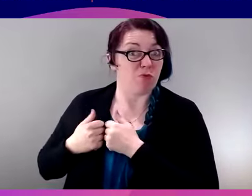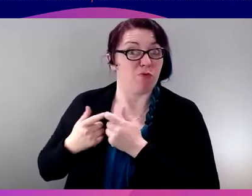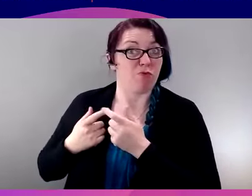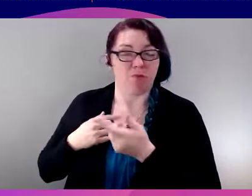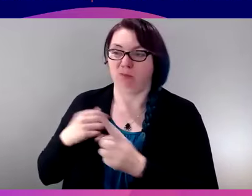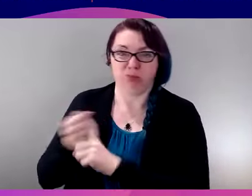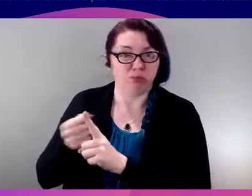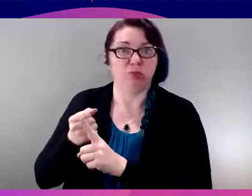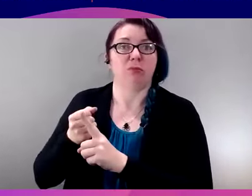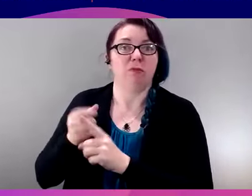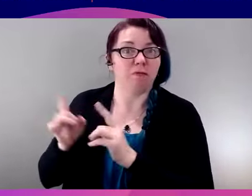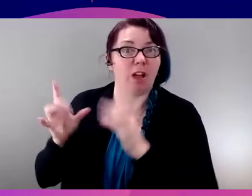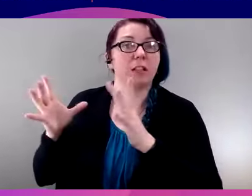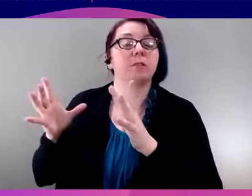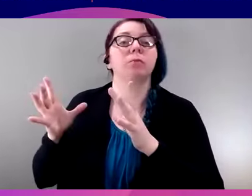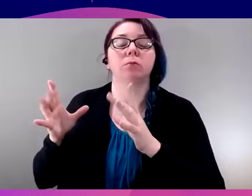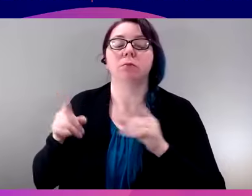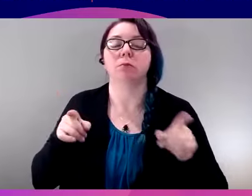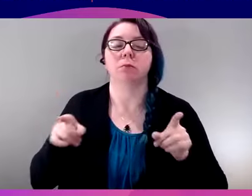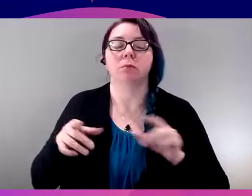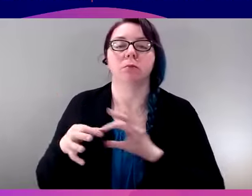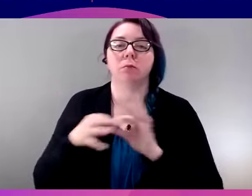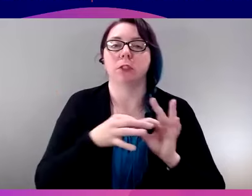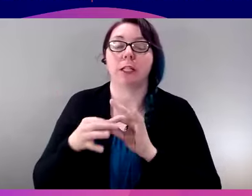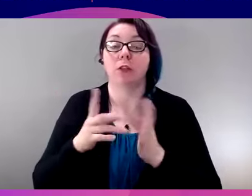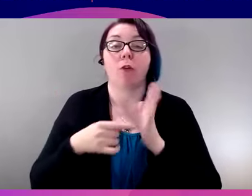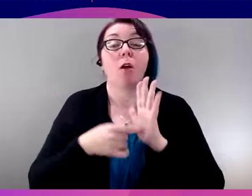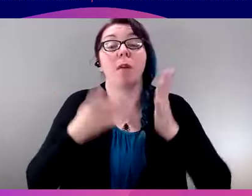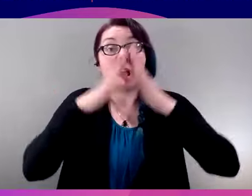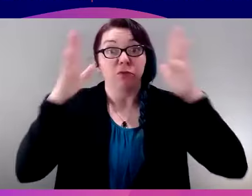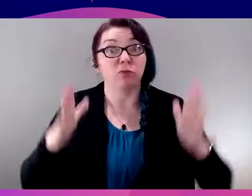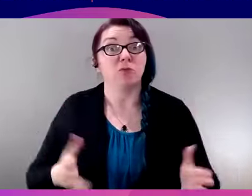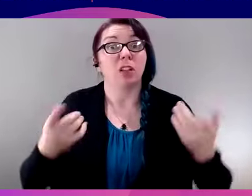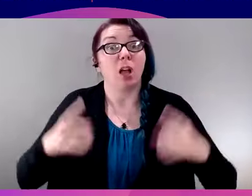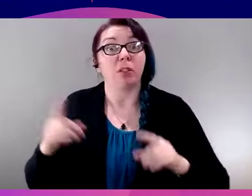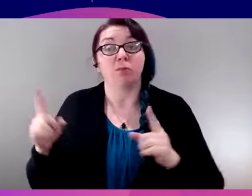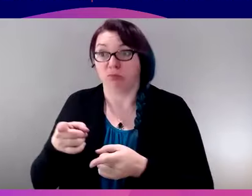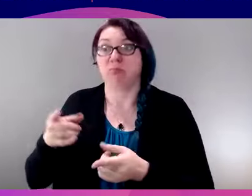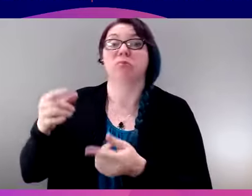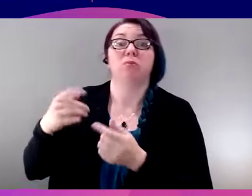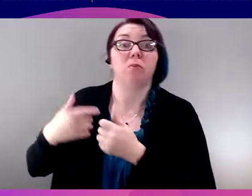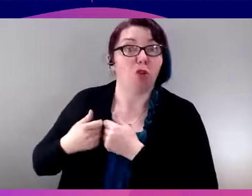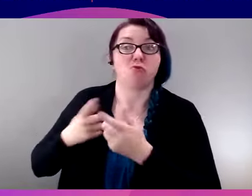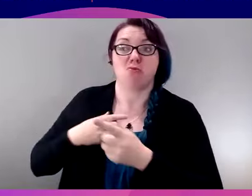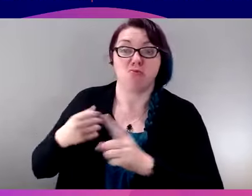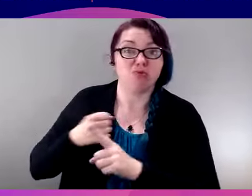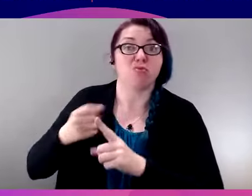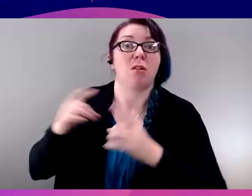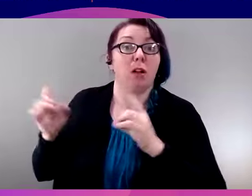of domestic violence, when there is an animal in the home, higher reports of animal abuse are commonly